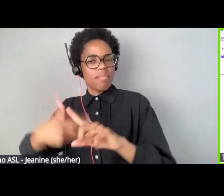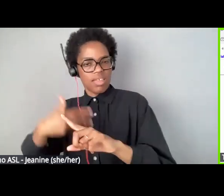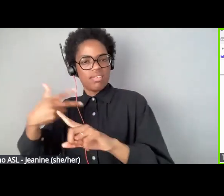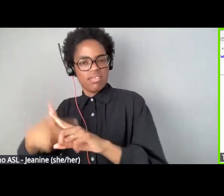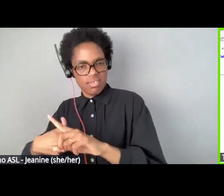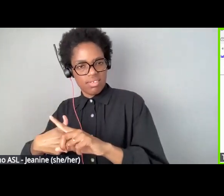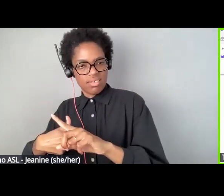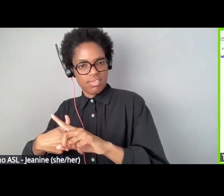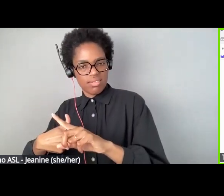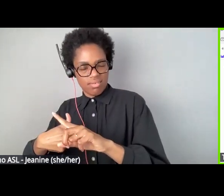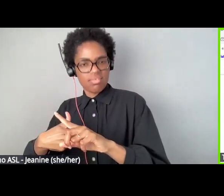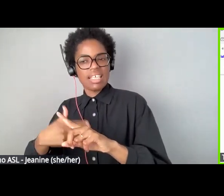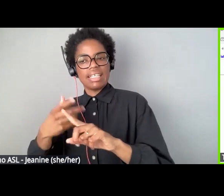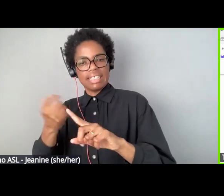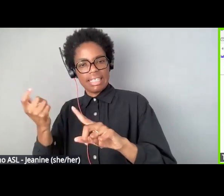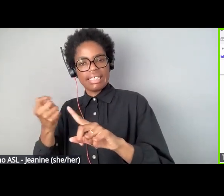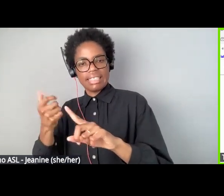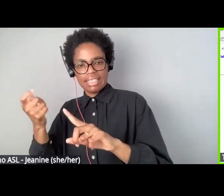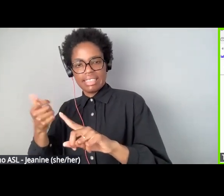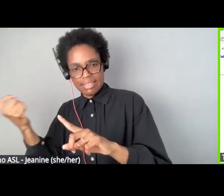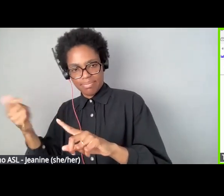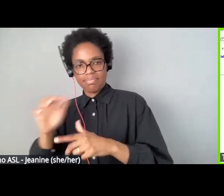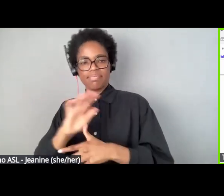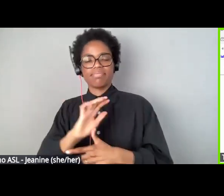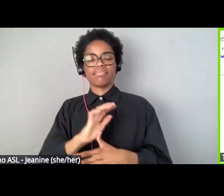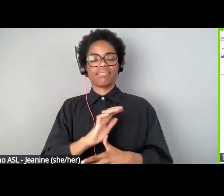off completely.